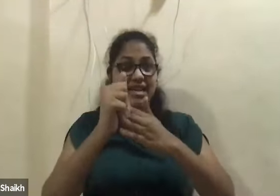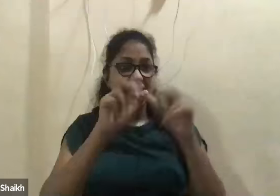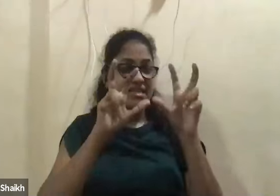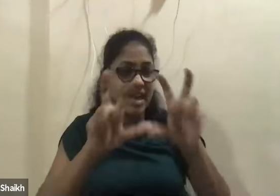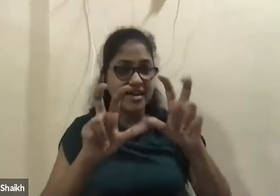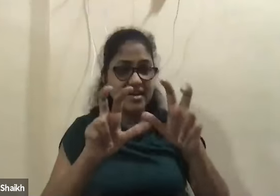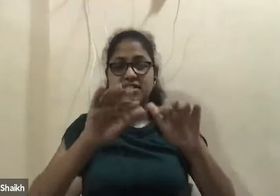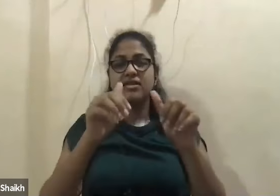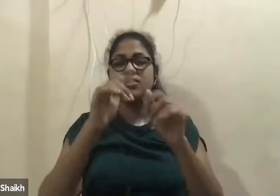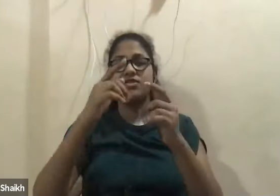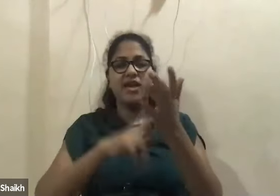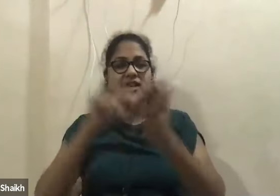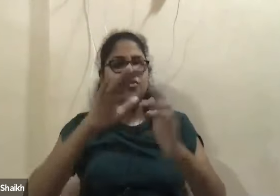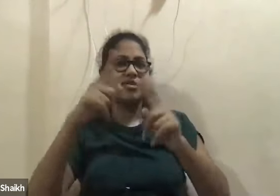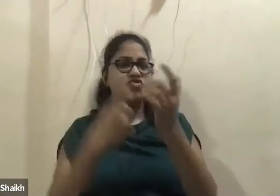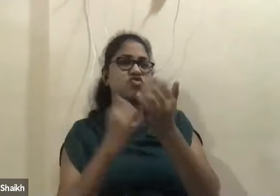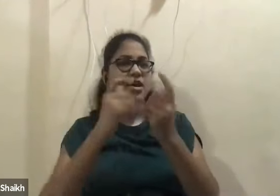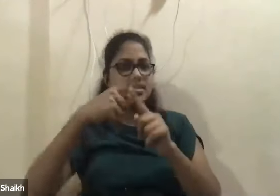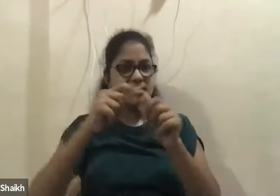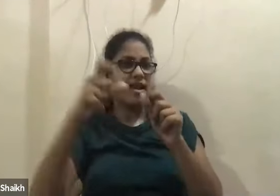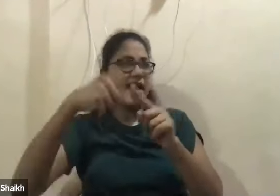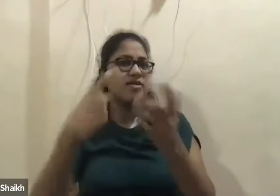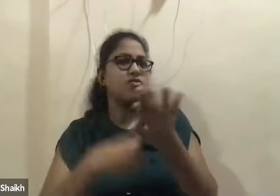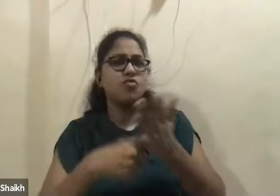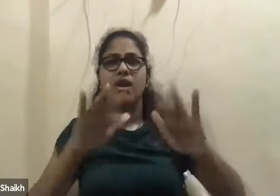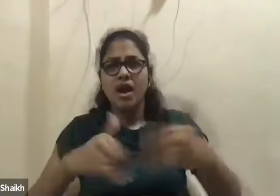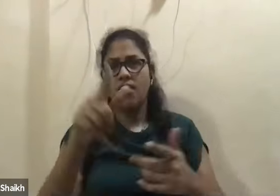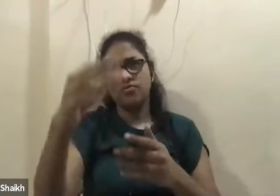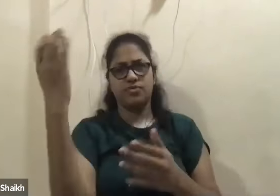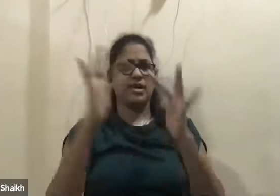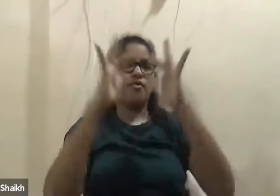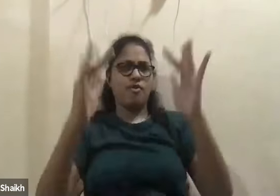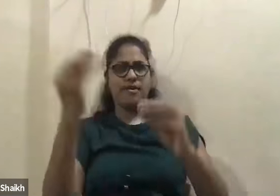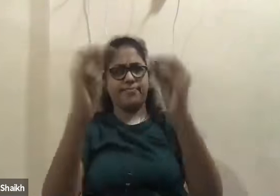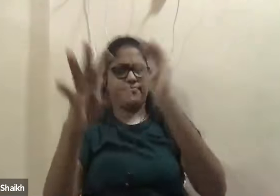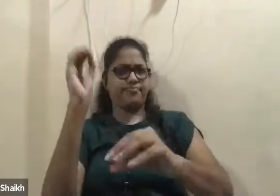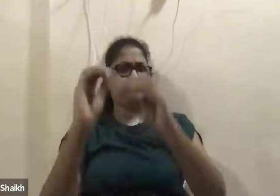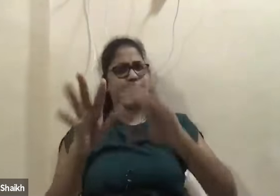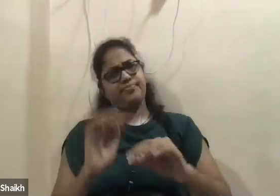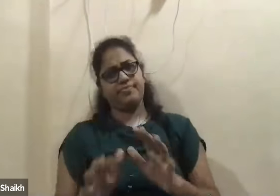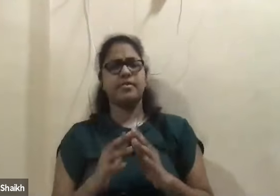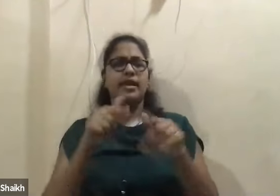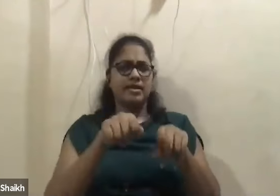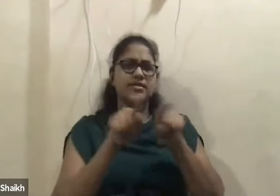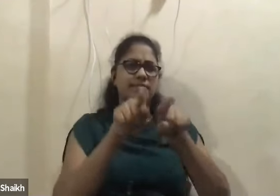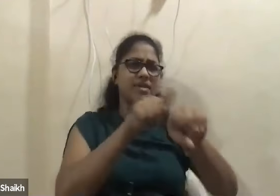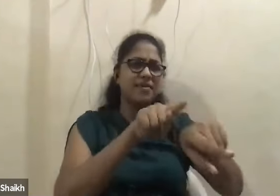help you. Oh, you can go ahead. You can go ahead with that. Sorry to interrupt. Yes. No problem. I'll just take 2 more